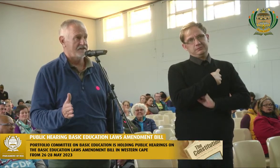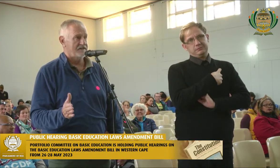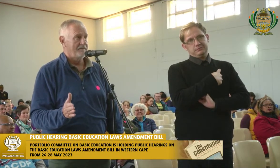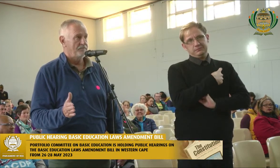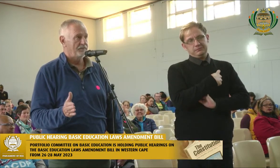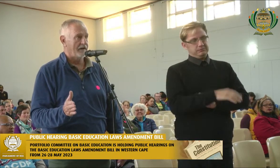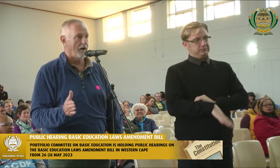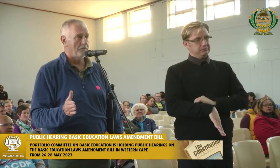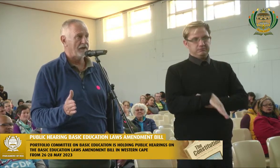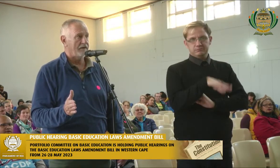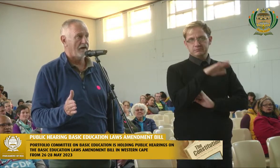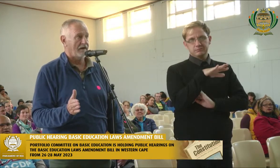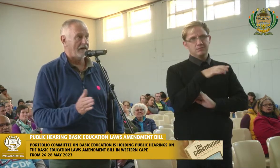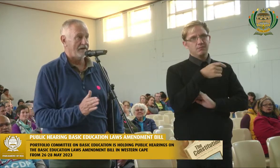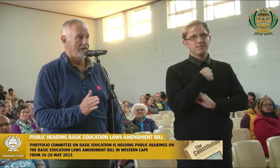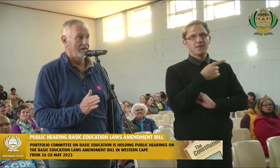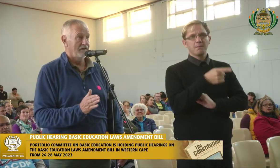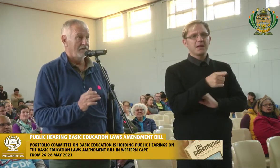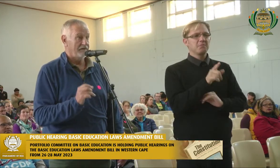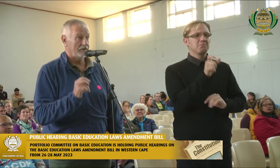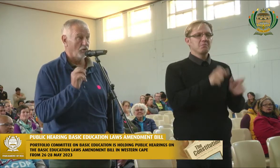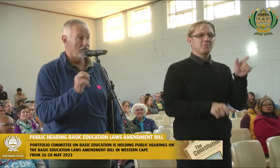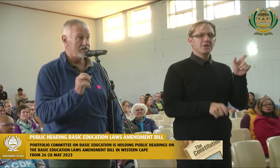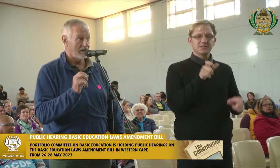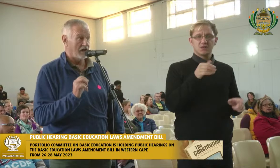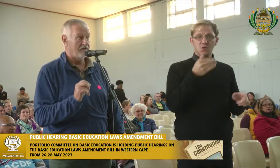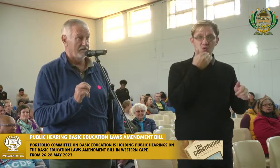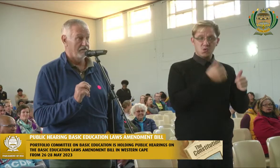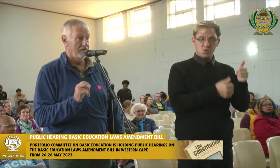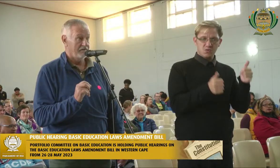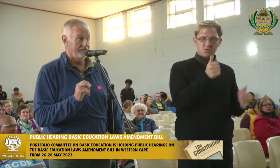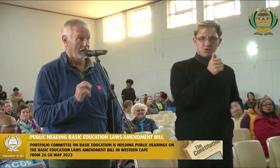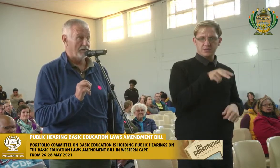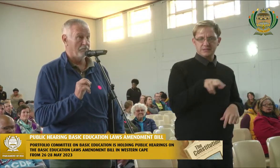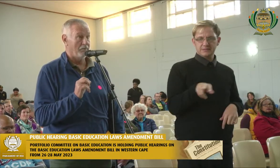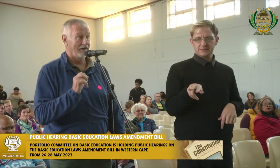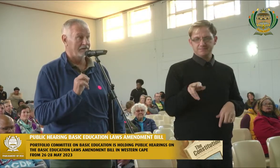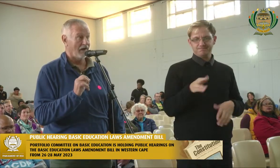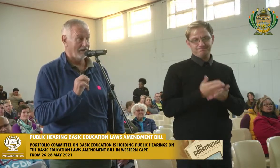gevee is deur amptenary wat ons nou